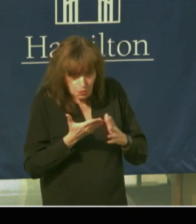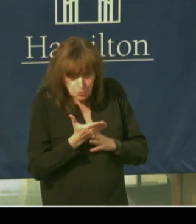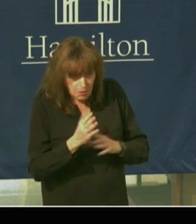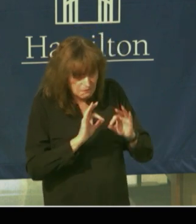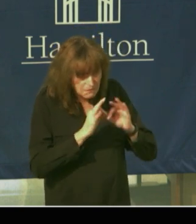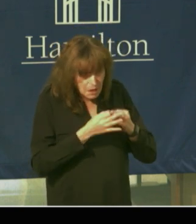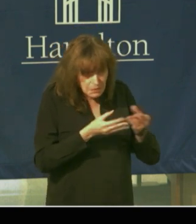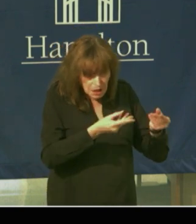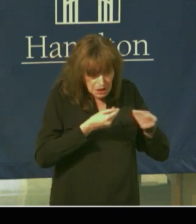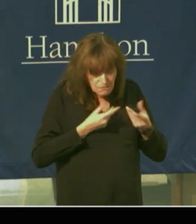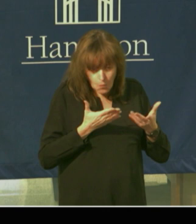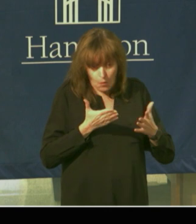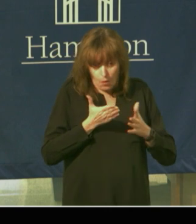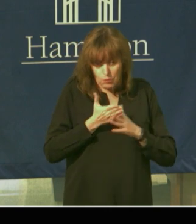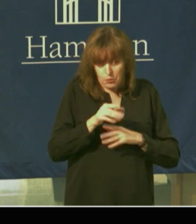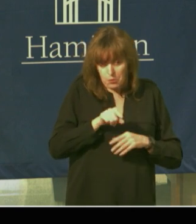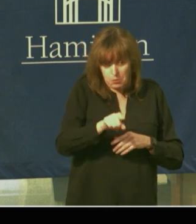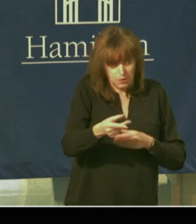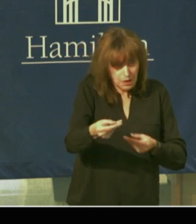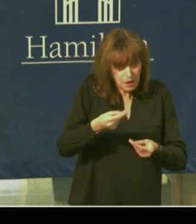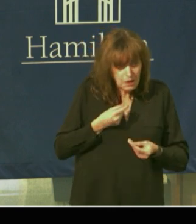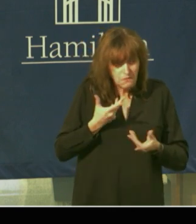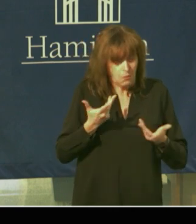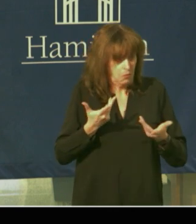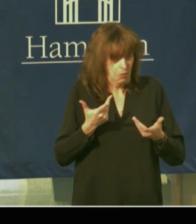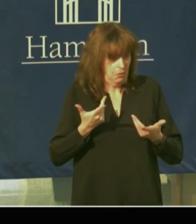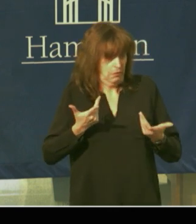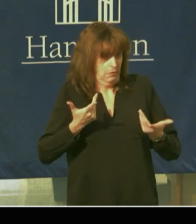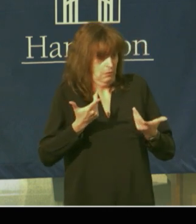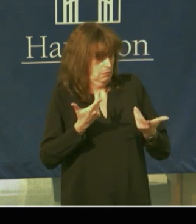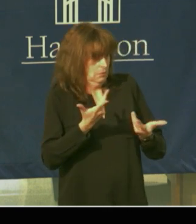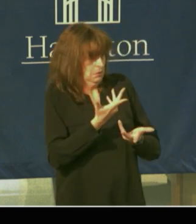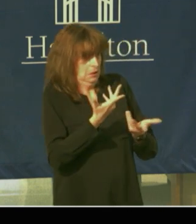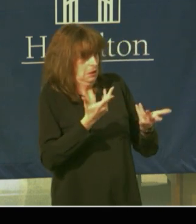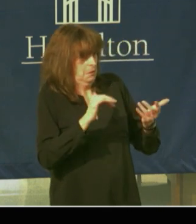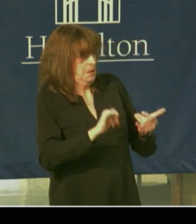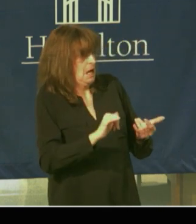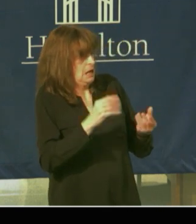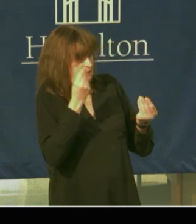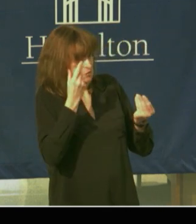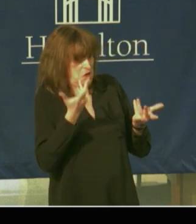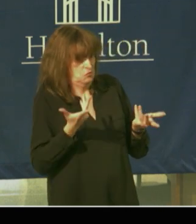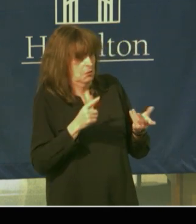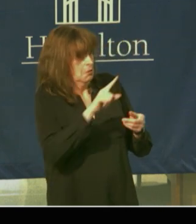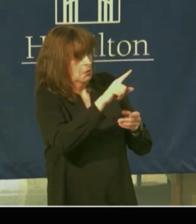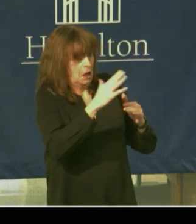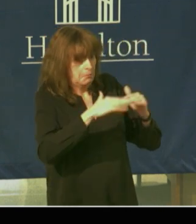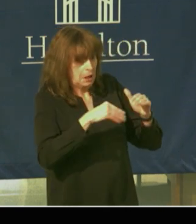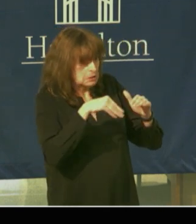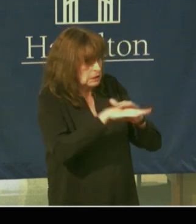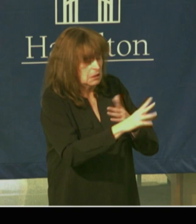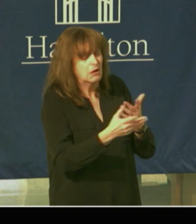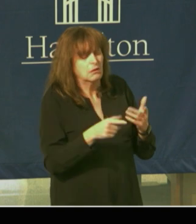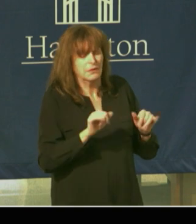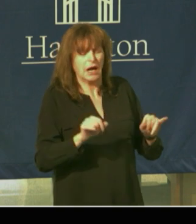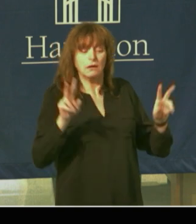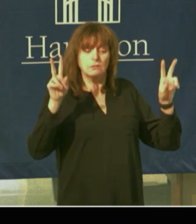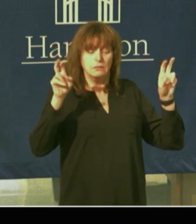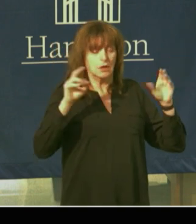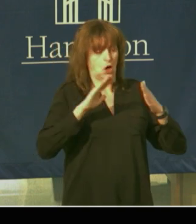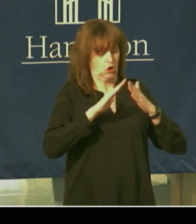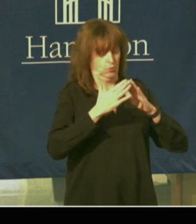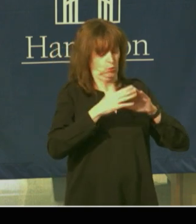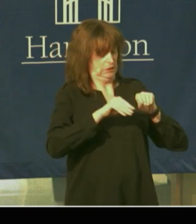got it, they must have got it from them. They might be right, they might be wrong. That would be community spread. So with COVID-19, we're early